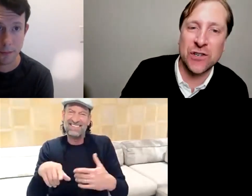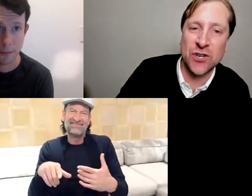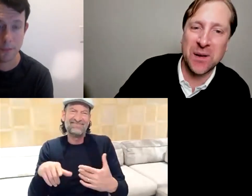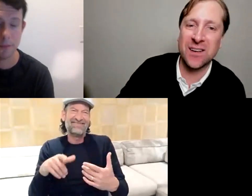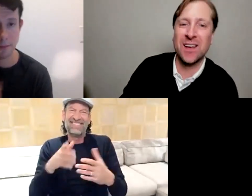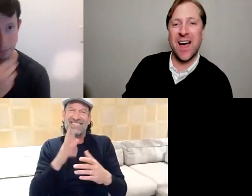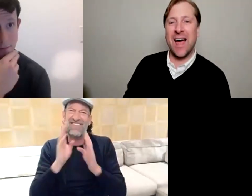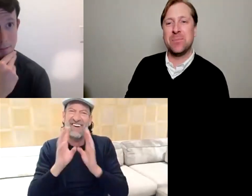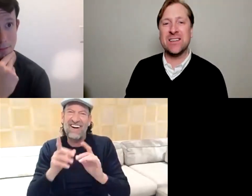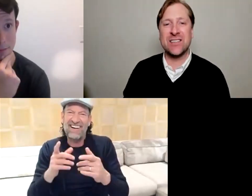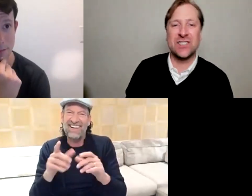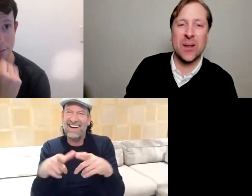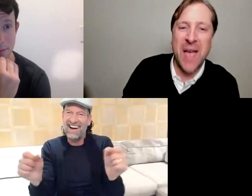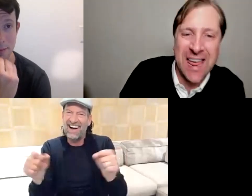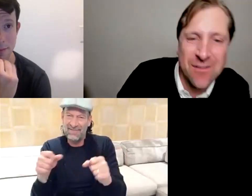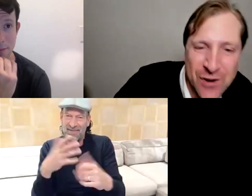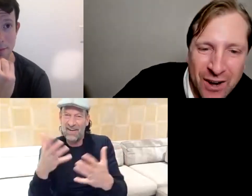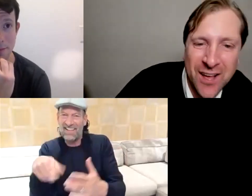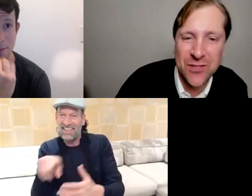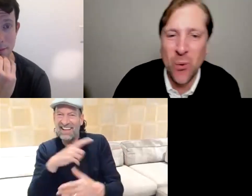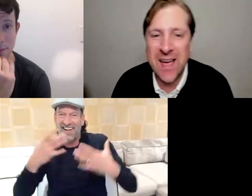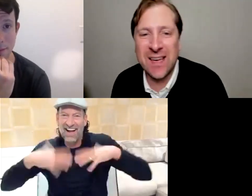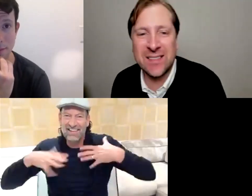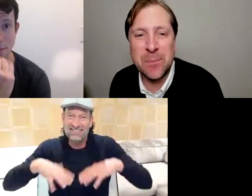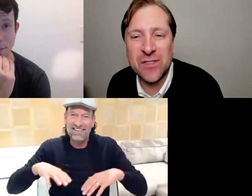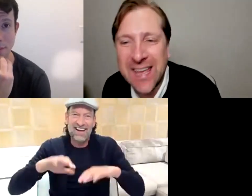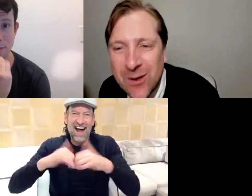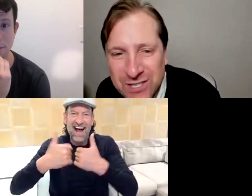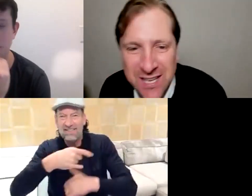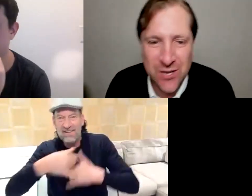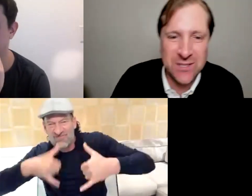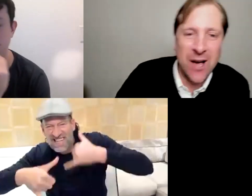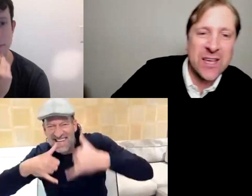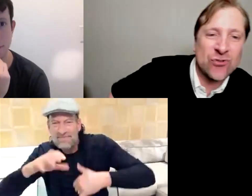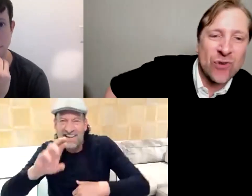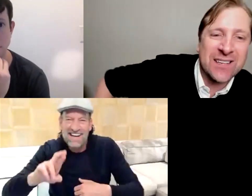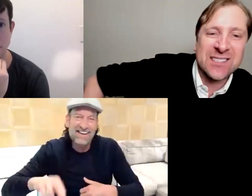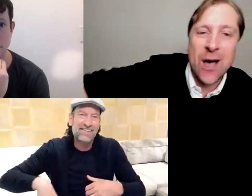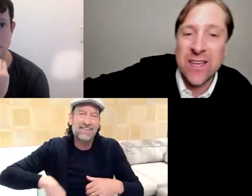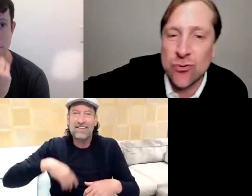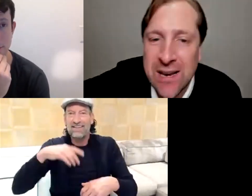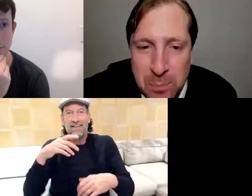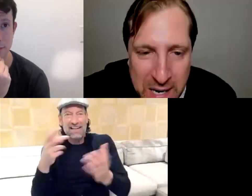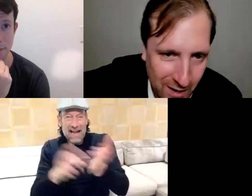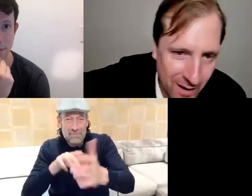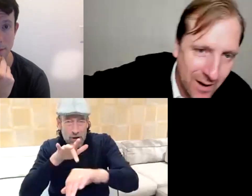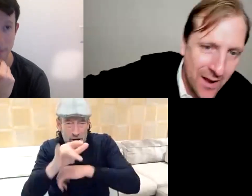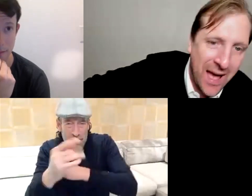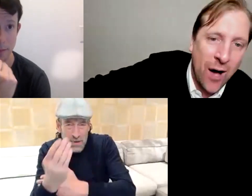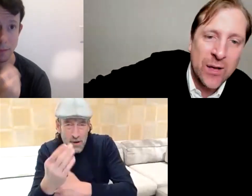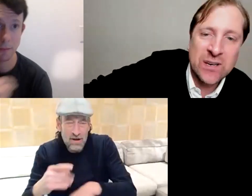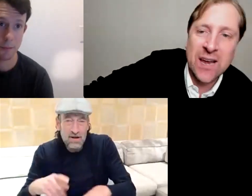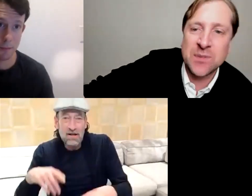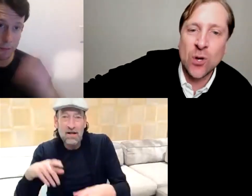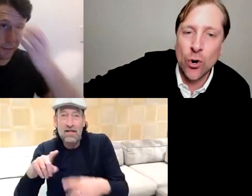these fishermen. I'd pay attention to their behavior, the type of language they used, how they dressed, how they drank beer,